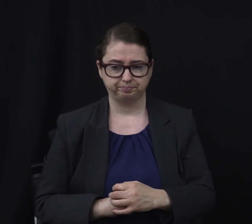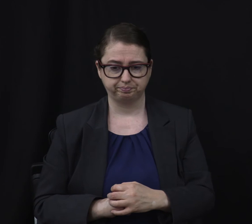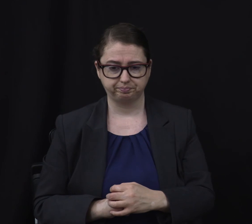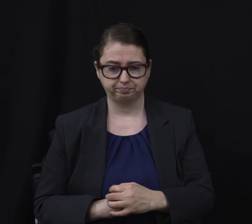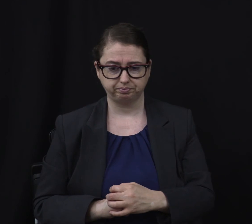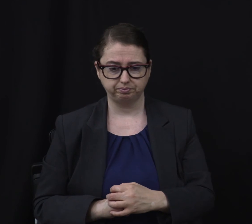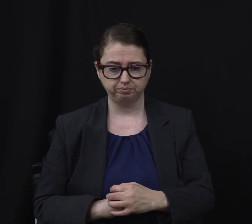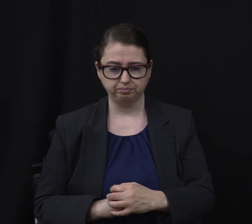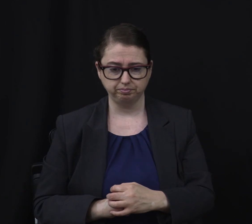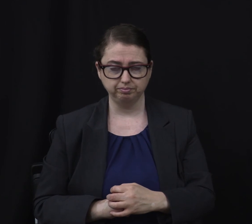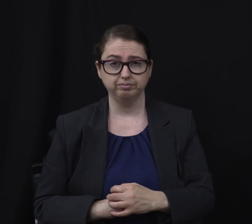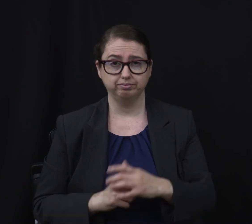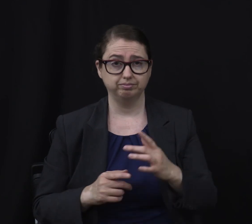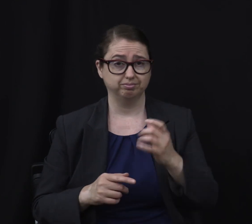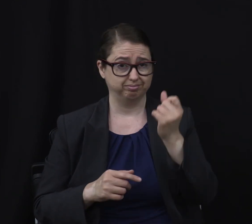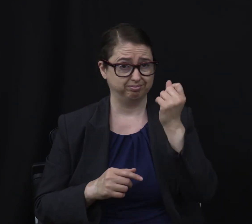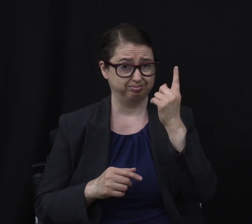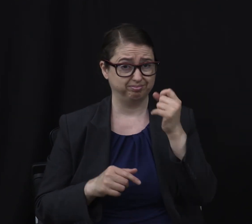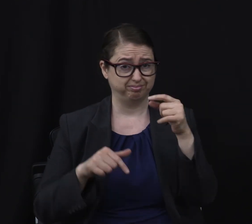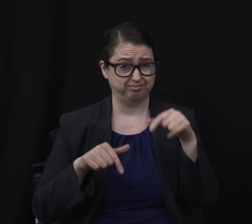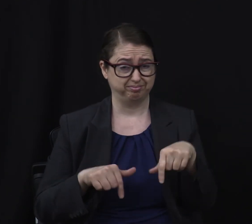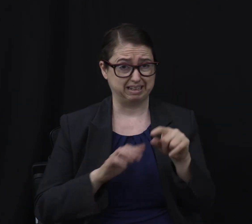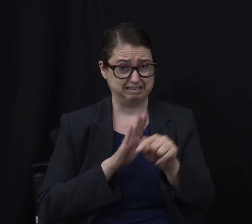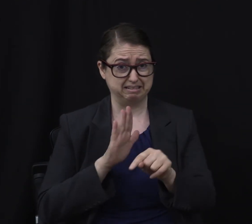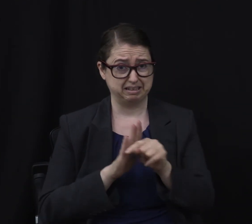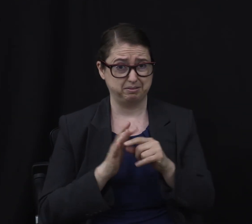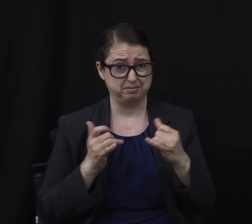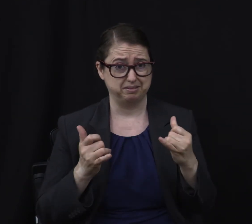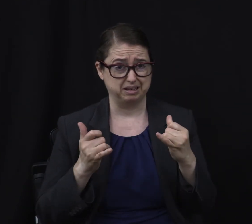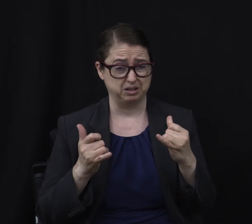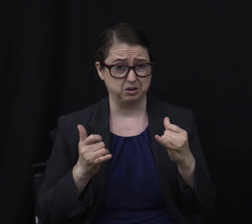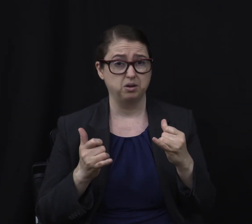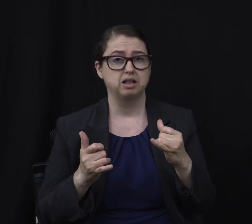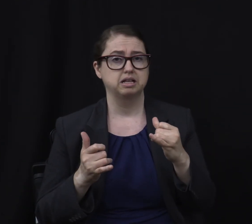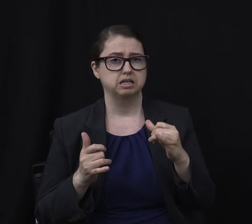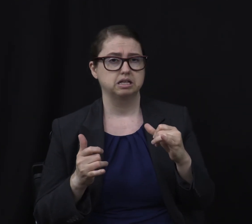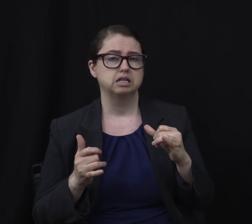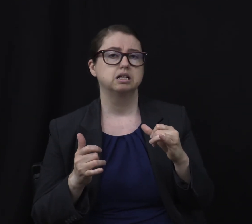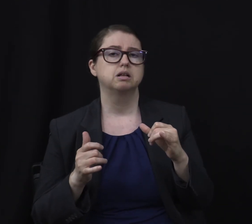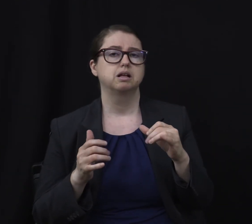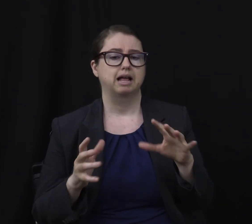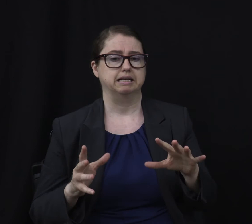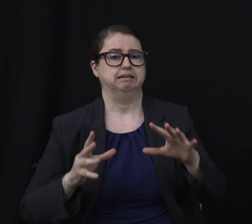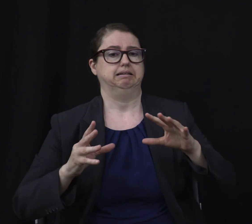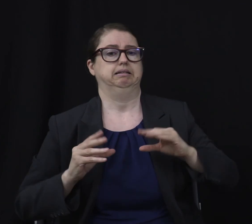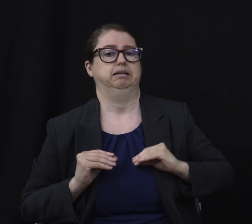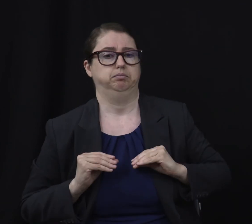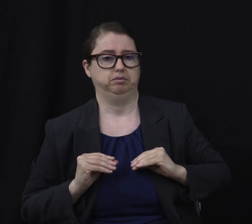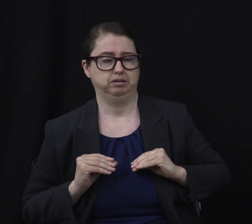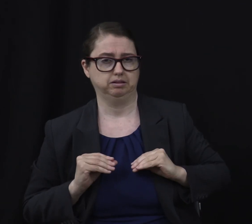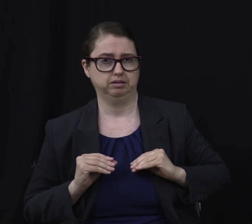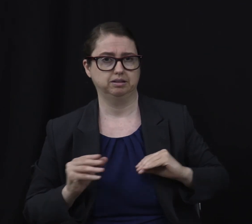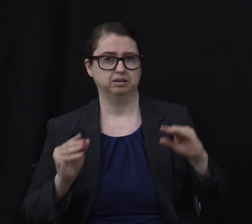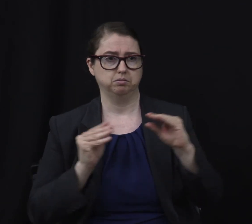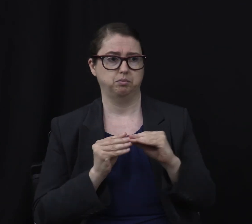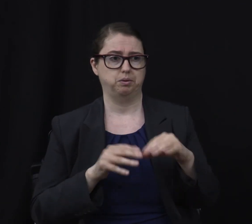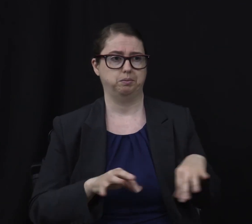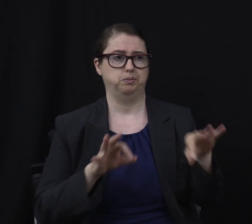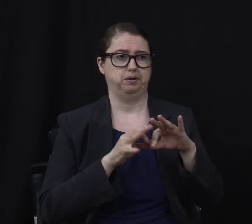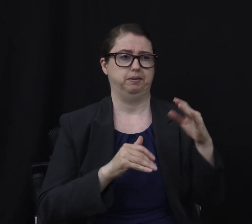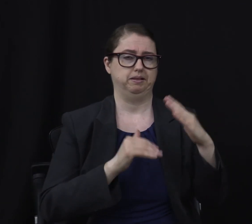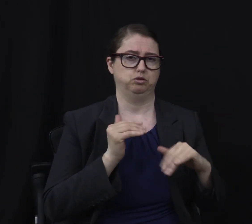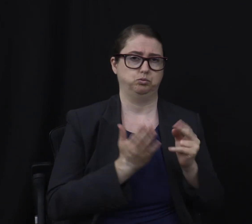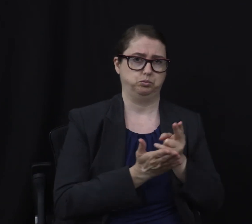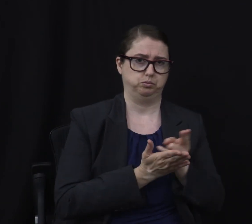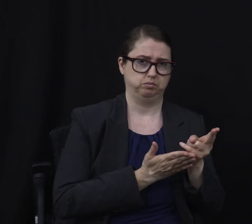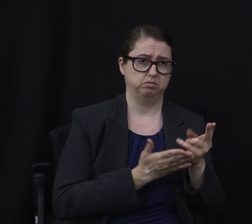truth. As youth today, we want to be accepted regardless of the cost. We want to be liked both